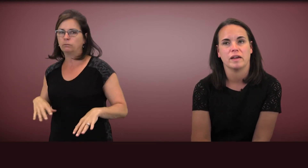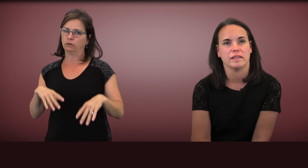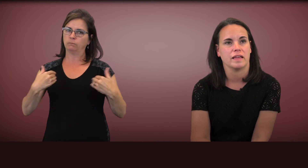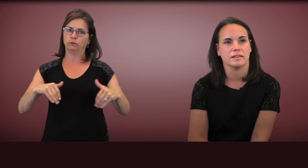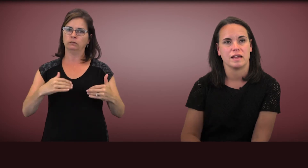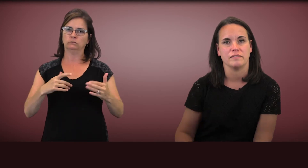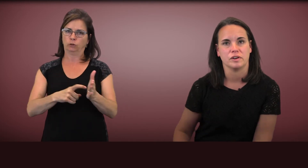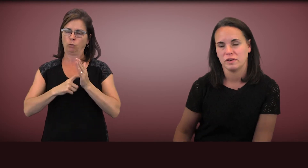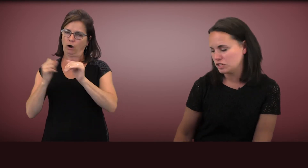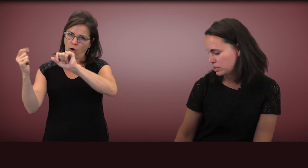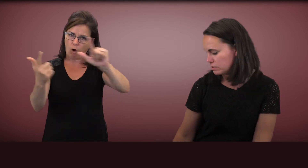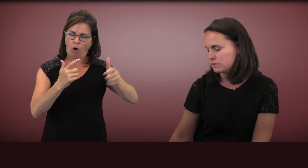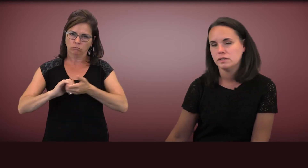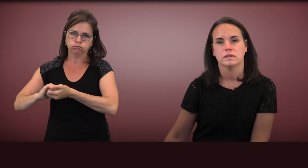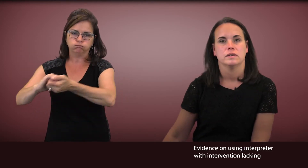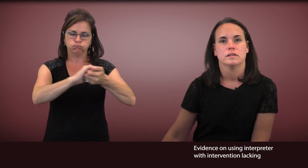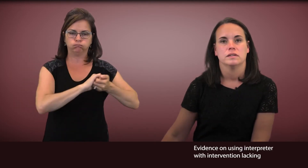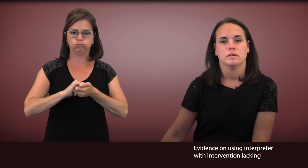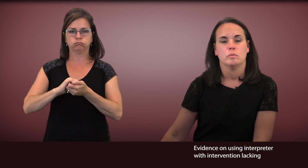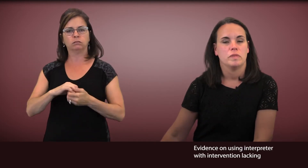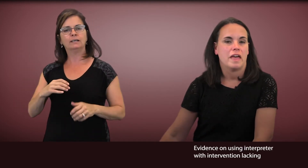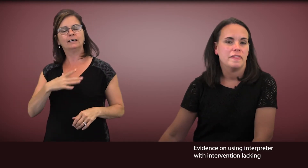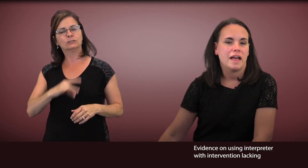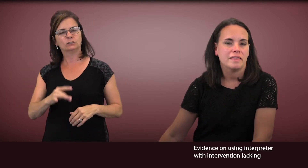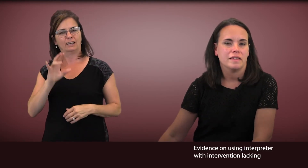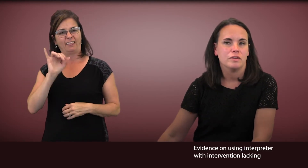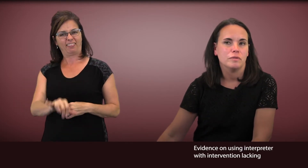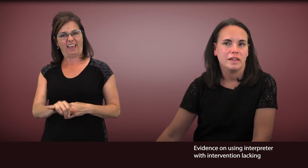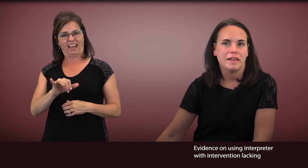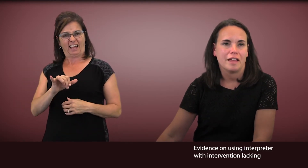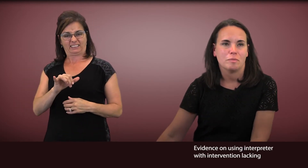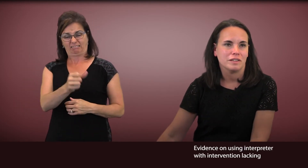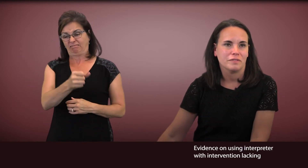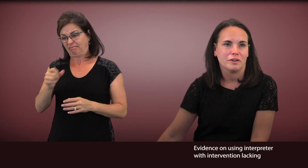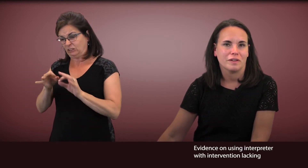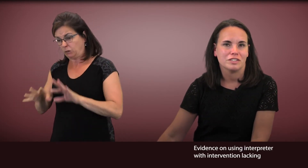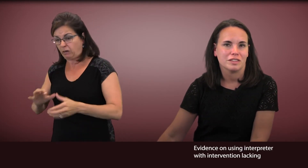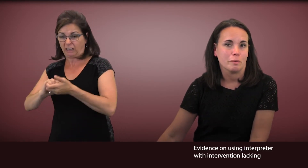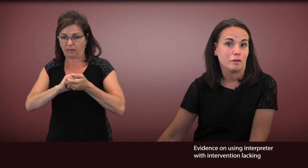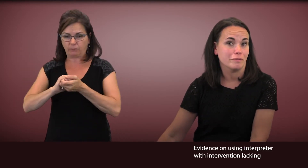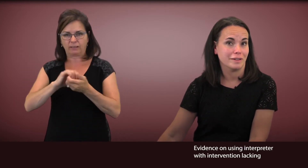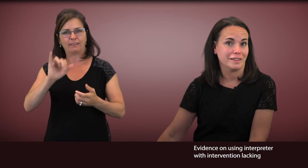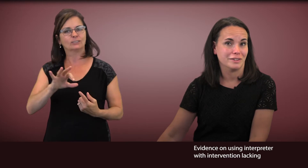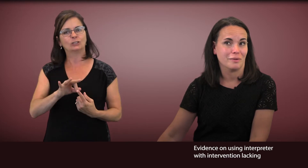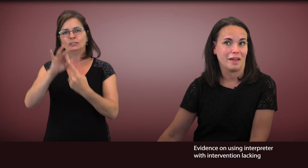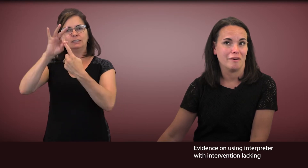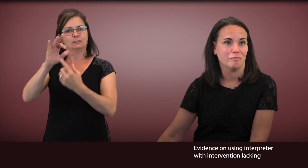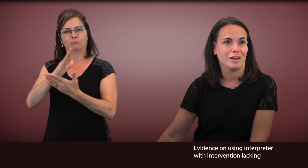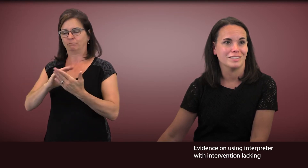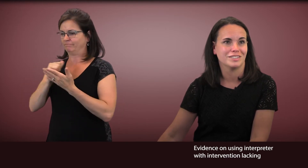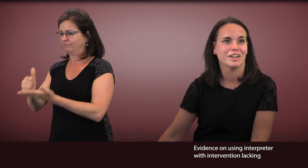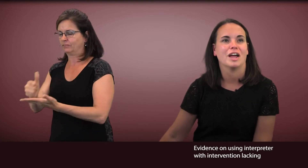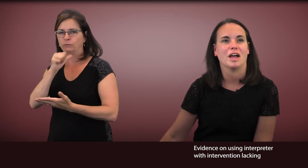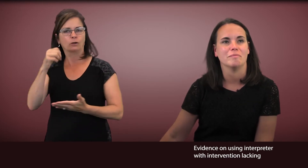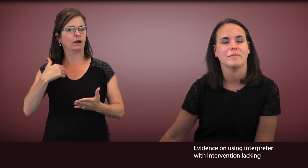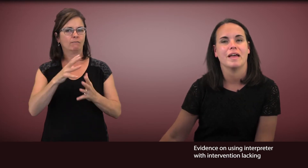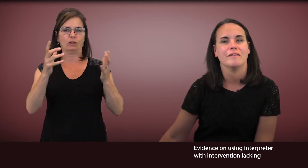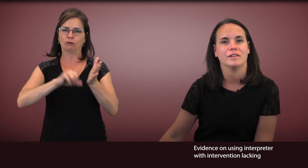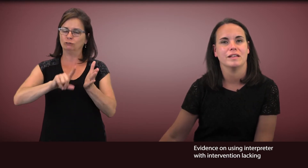in providing that kind of intervention. And that's a unique aspect of intervention that we really don't have